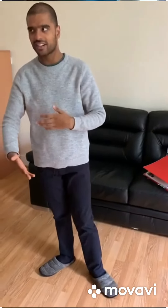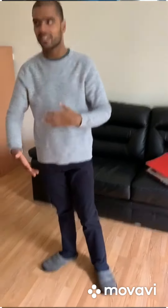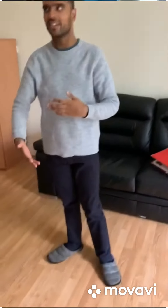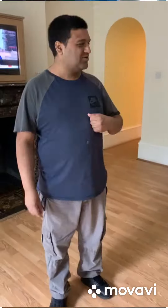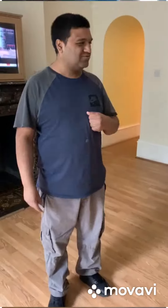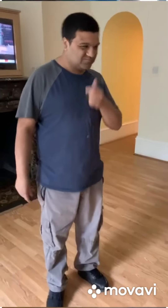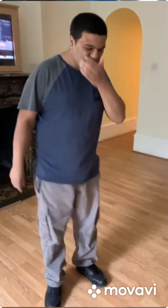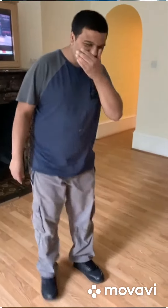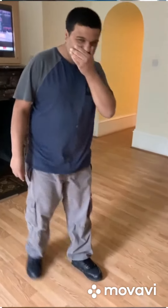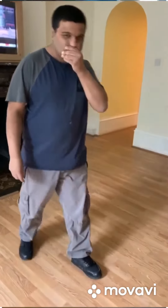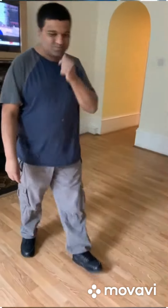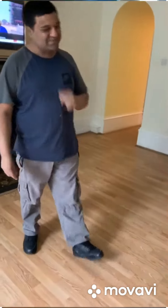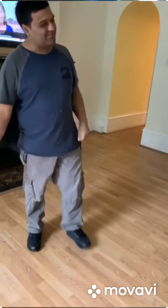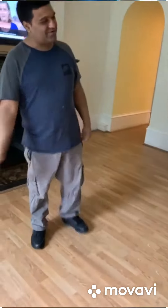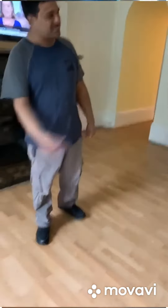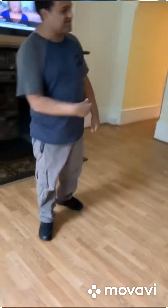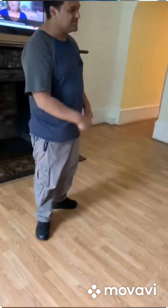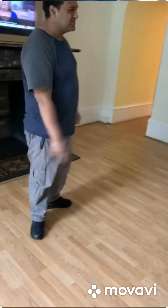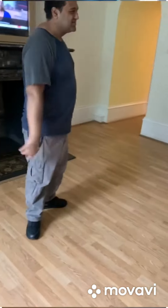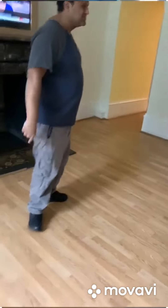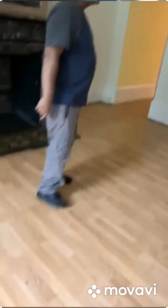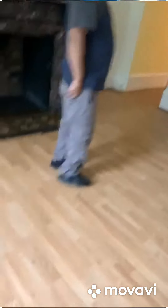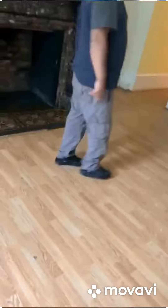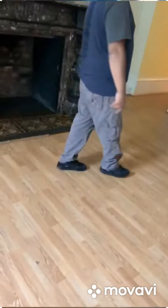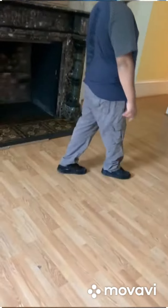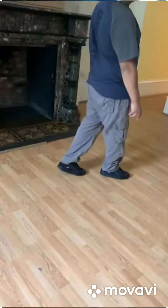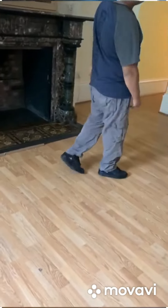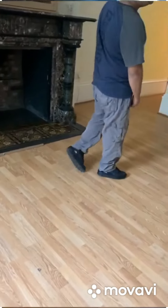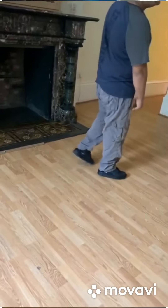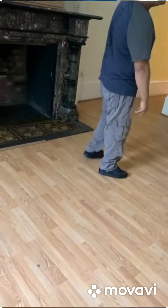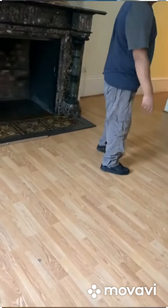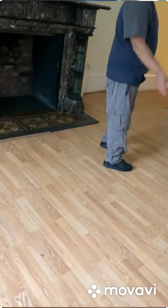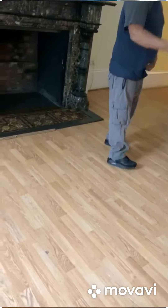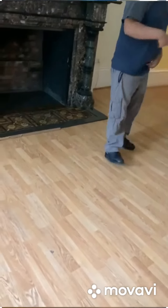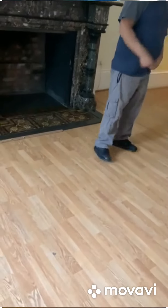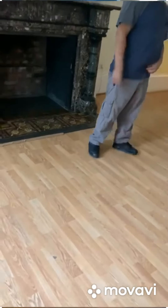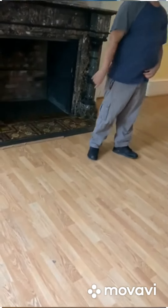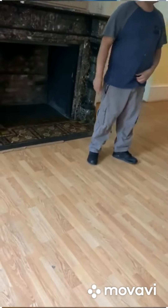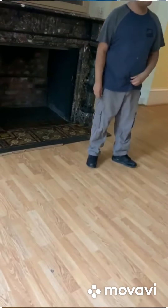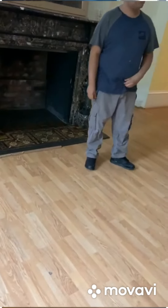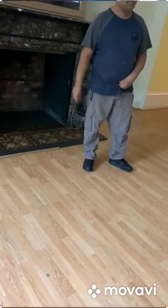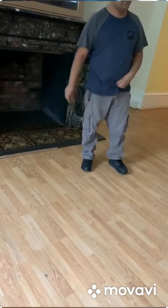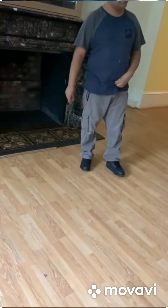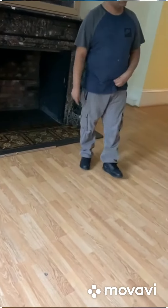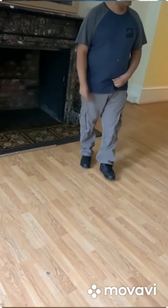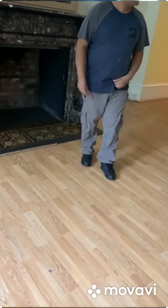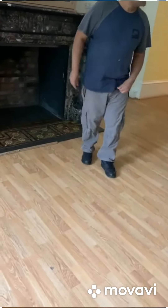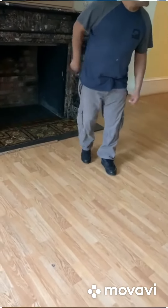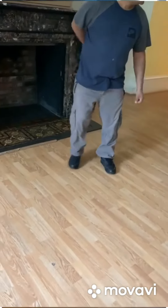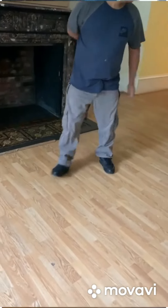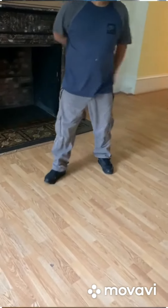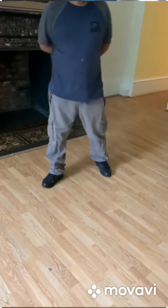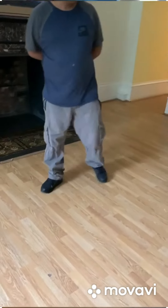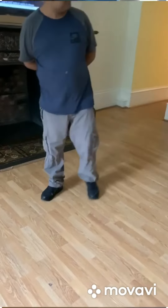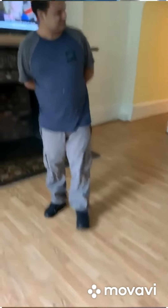Yeah. Come on. Come on. Tiffy, everyone is going to do it. on. Ali is going to do it. Is it? Yeah? Yeah?